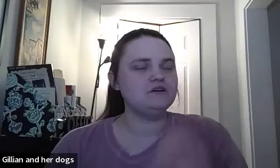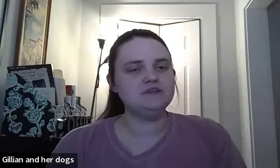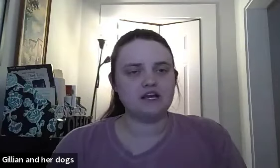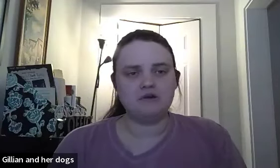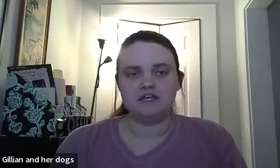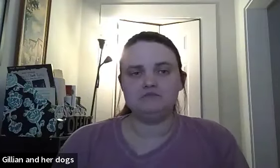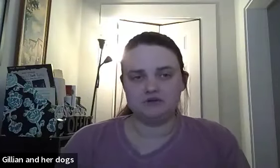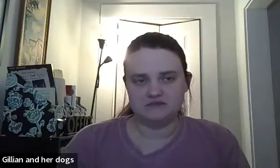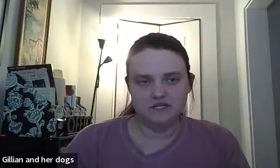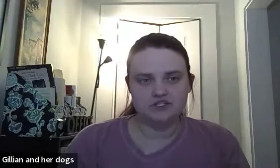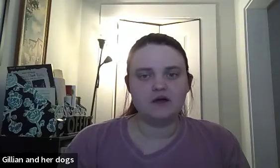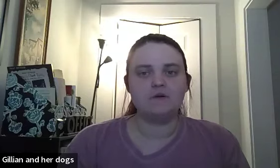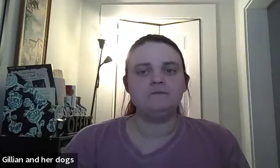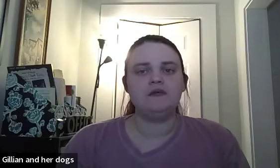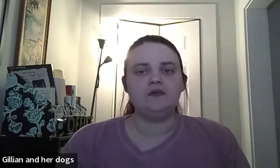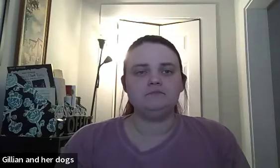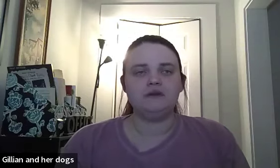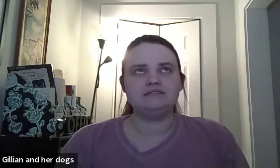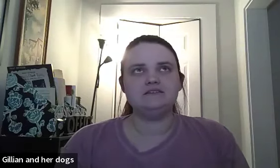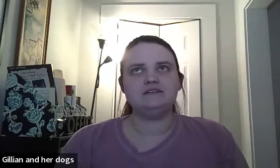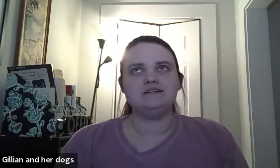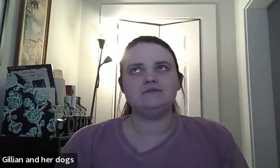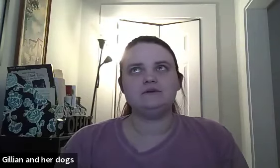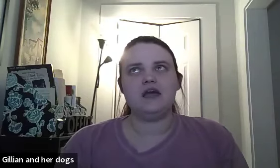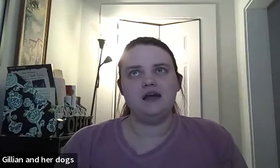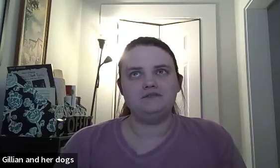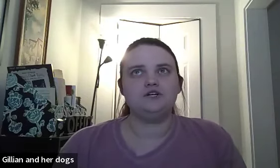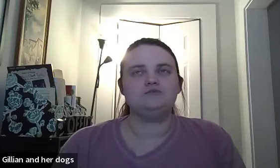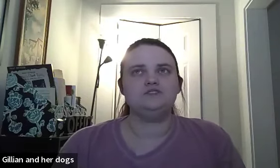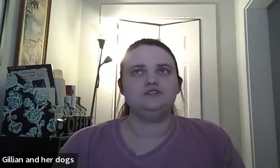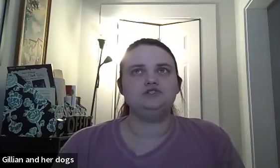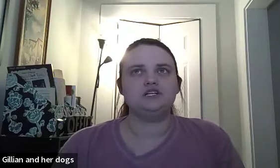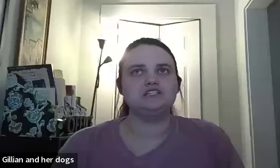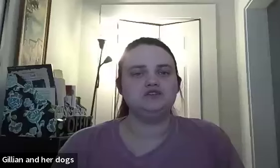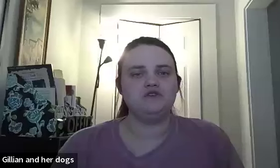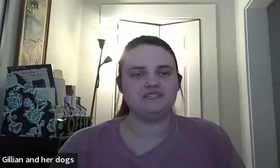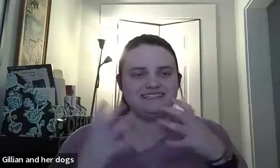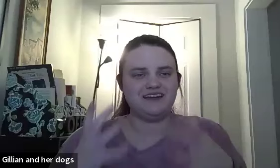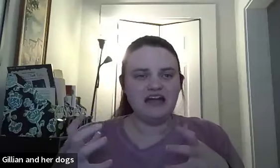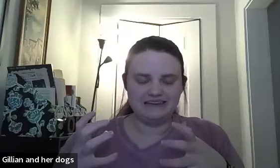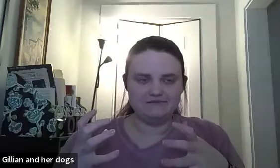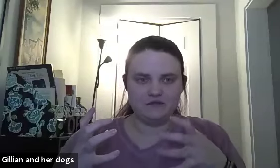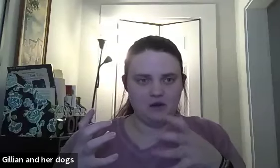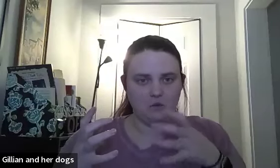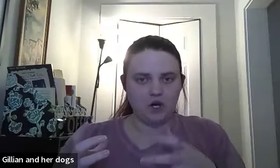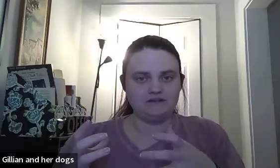you were going to be talking about like you mostly fingerspell, basically with adverbs, you just do the sign for that word,